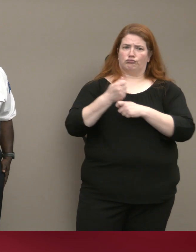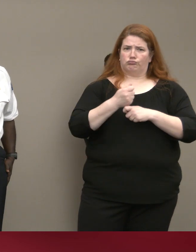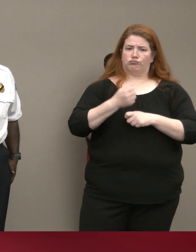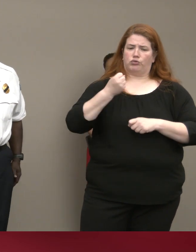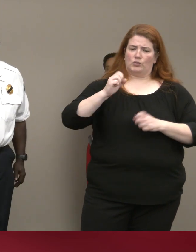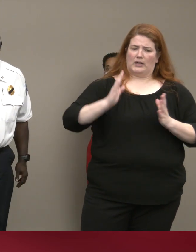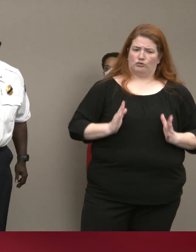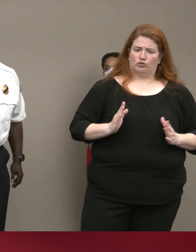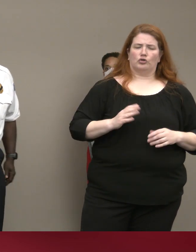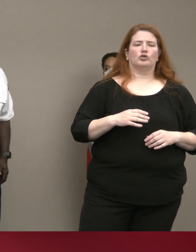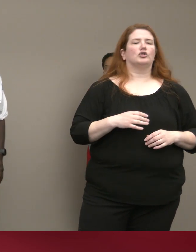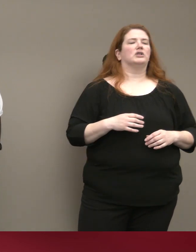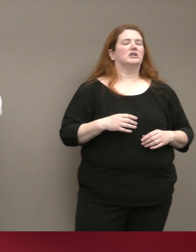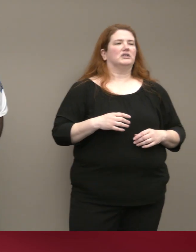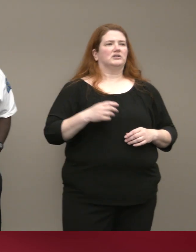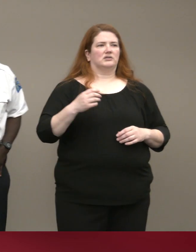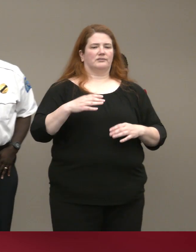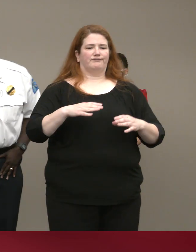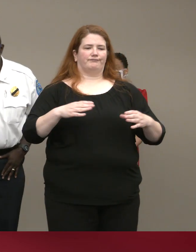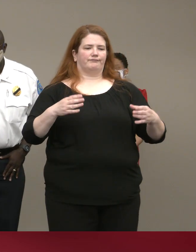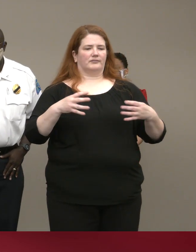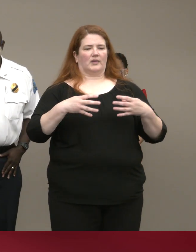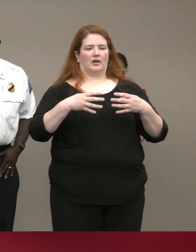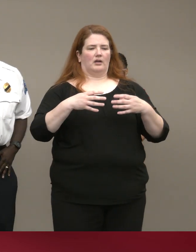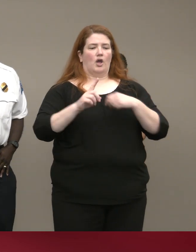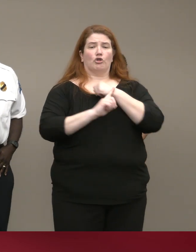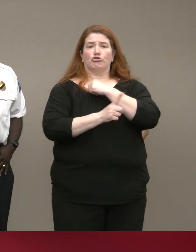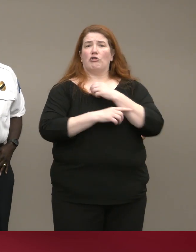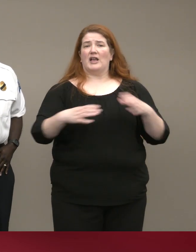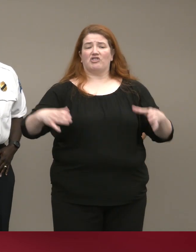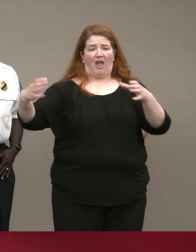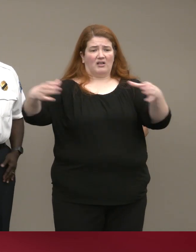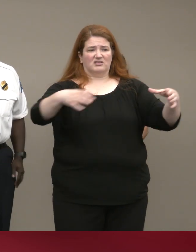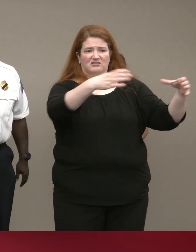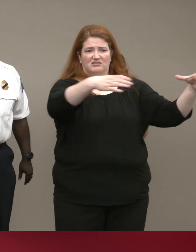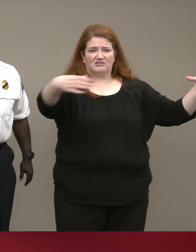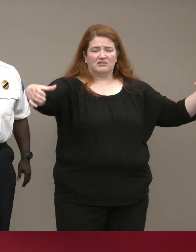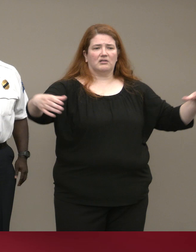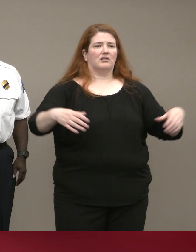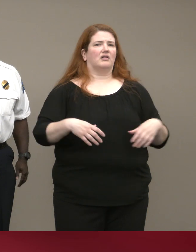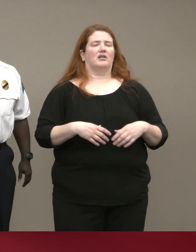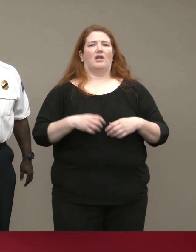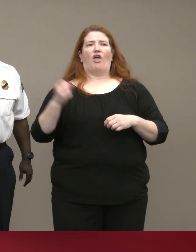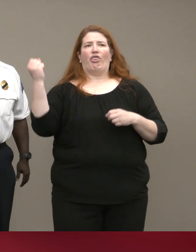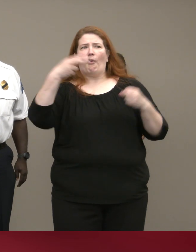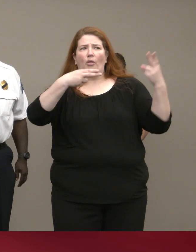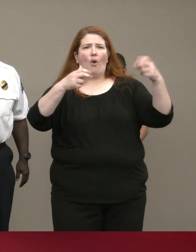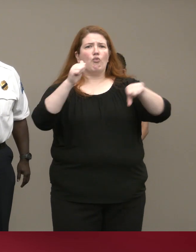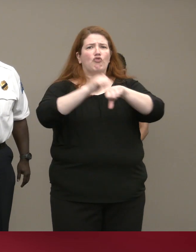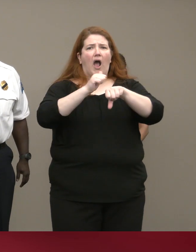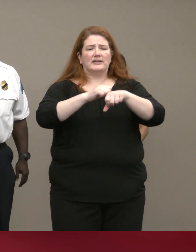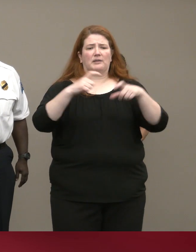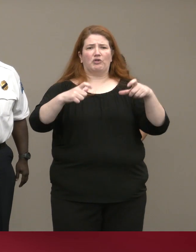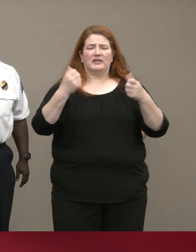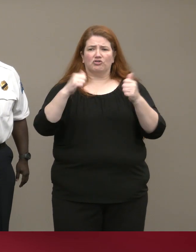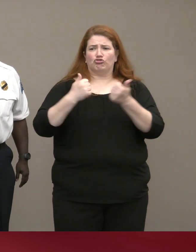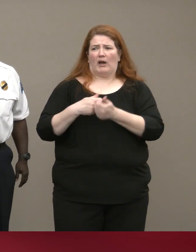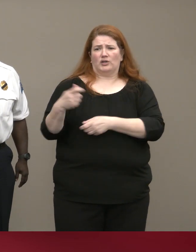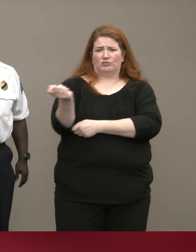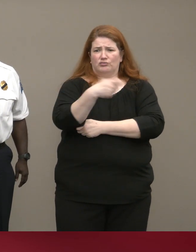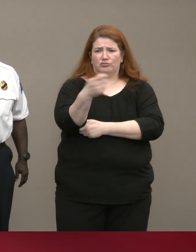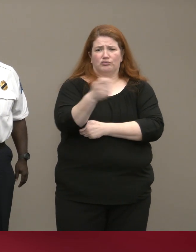dumpsters, trash cans, things thrown. We were also hit with rocks and bricks trying to proceed into that fire. There was